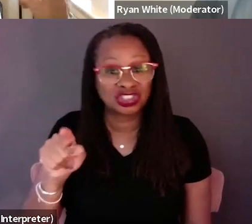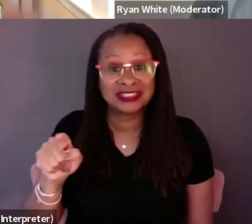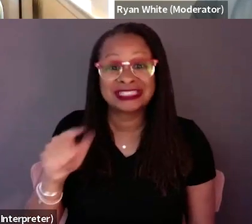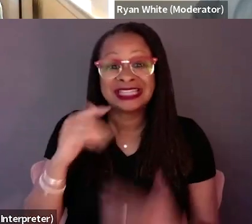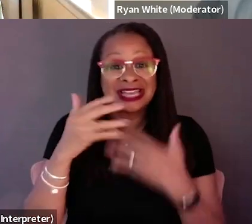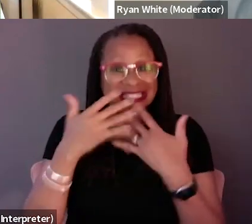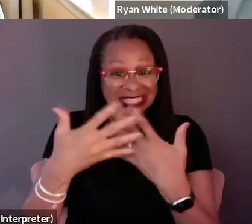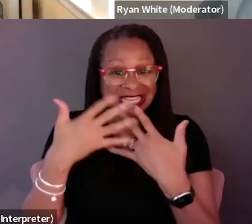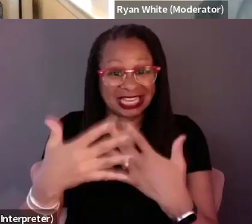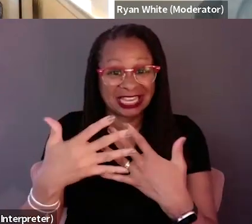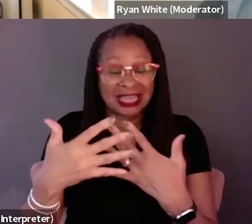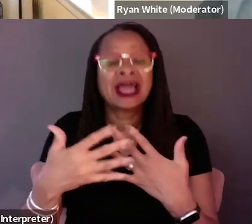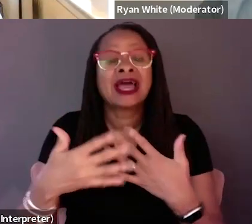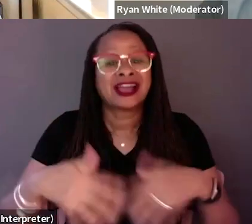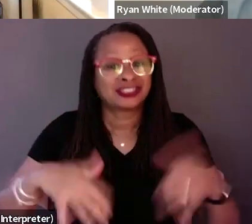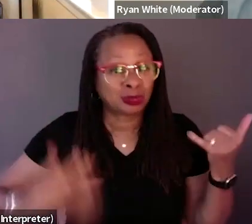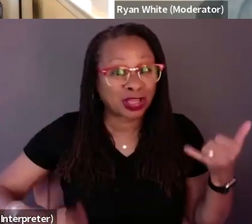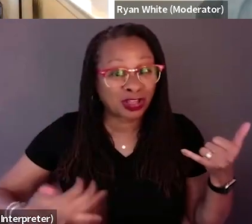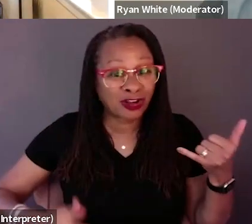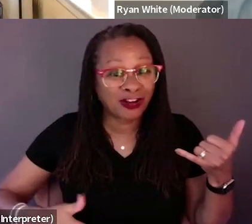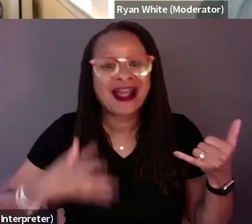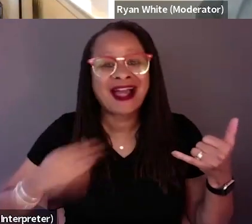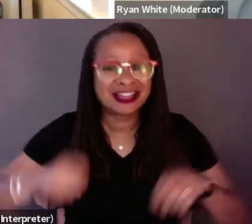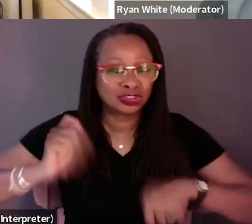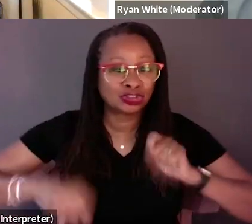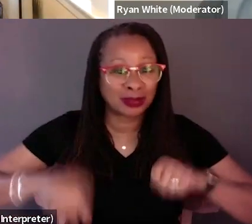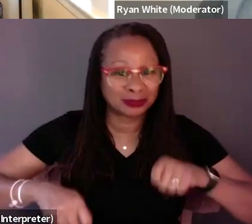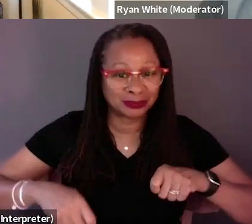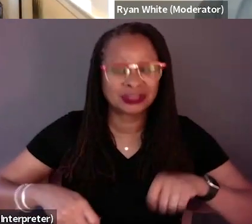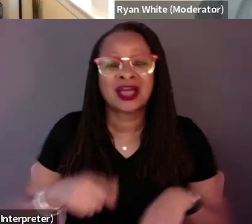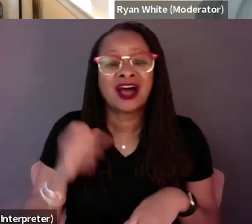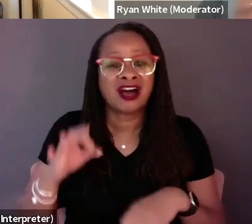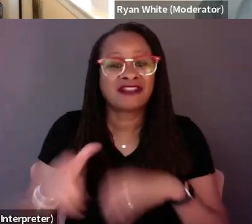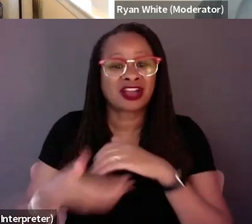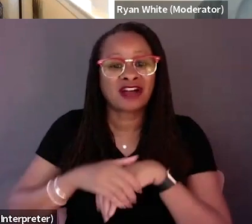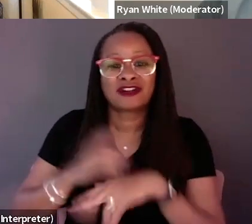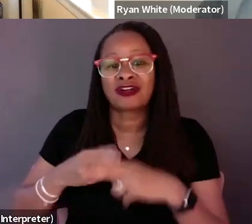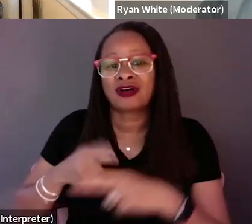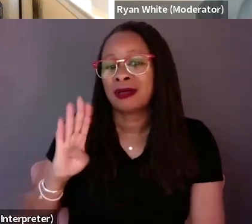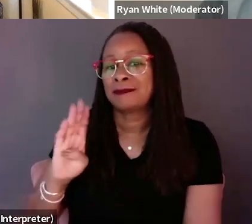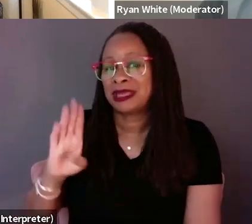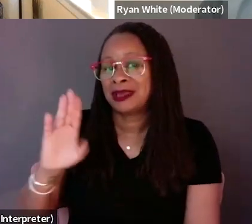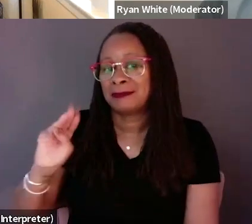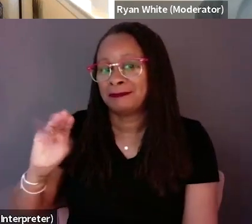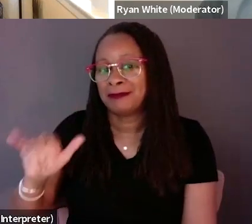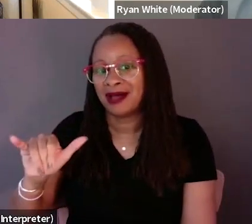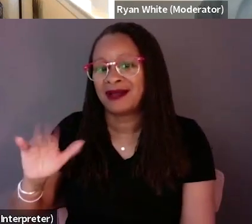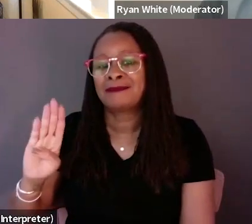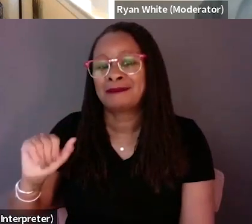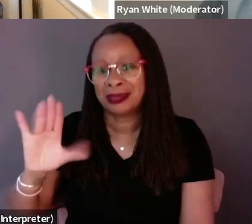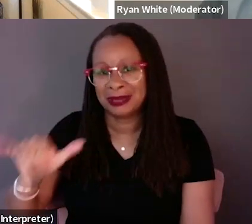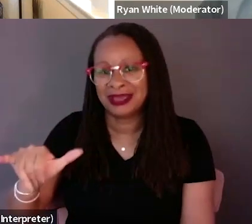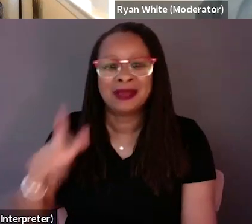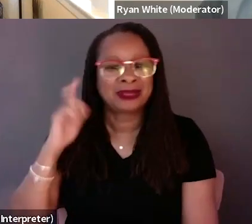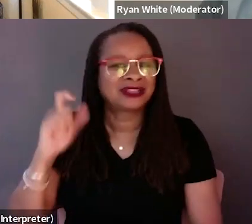playing drums in that cover of Be My Baby, because we couldn't find quite what we needed anywhere